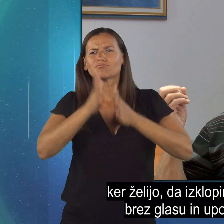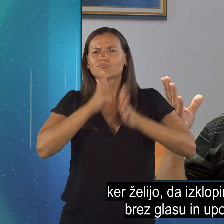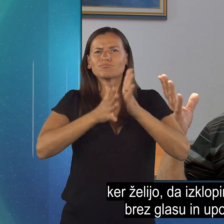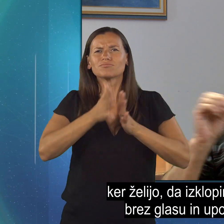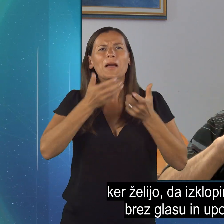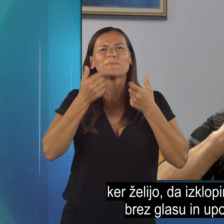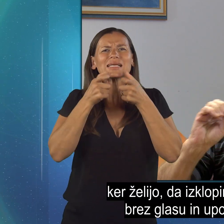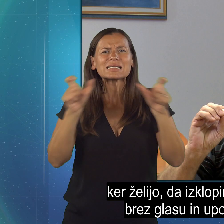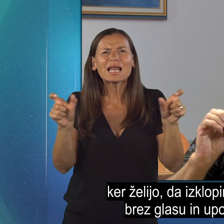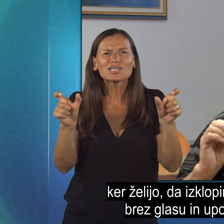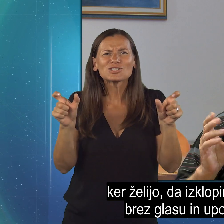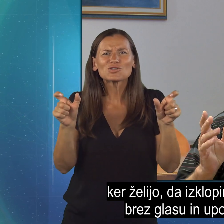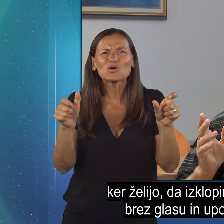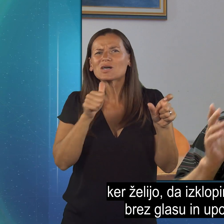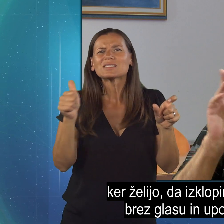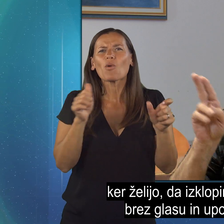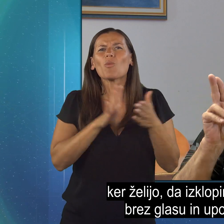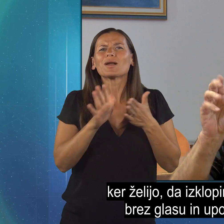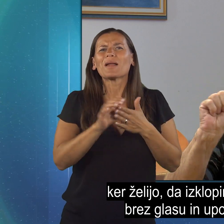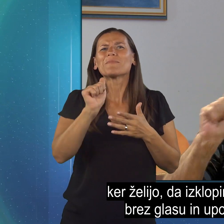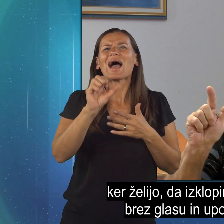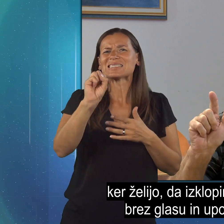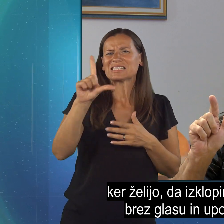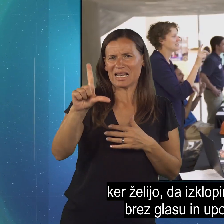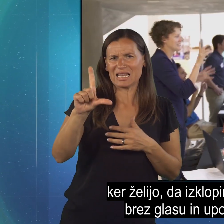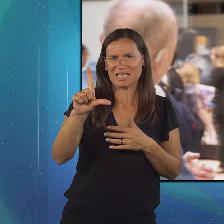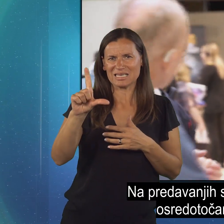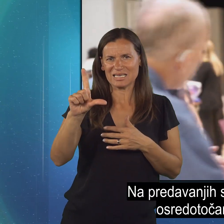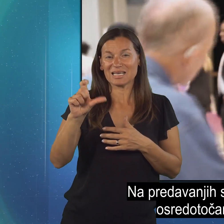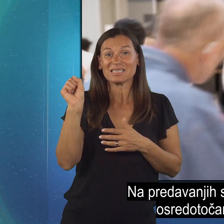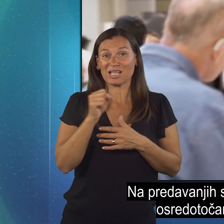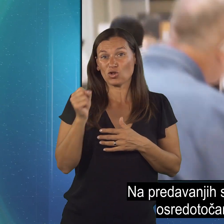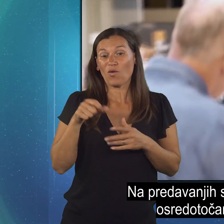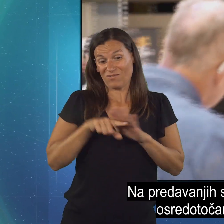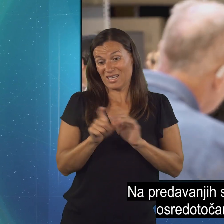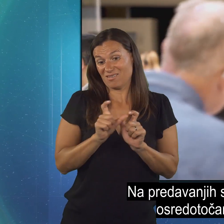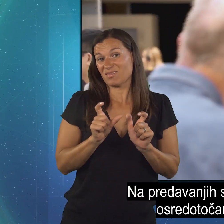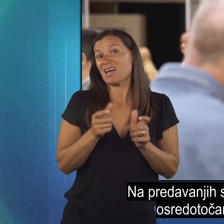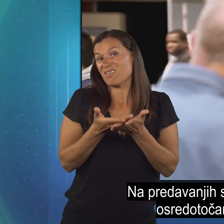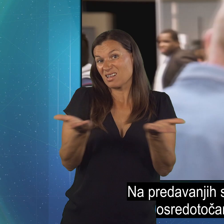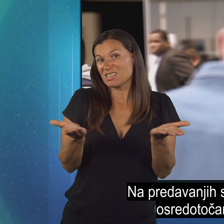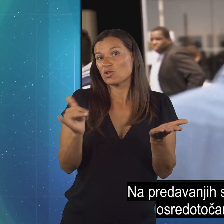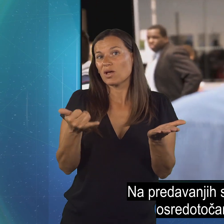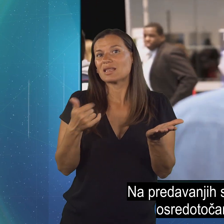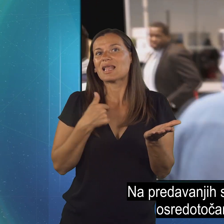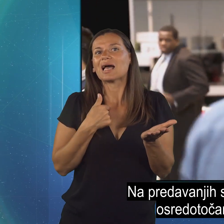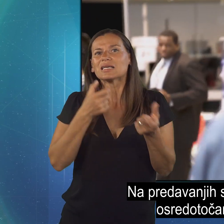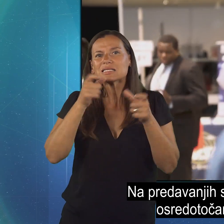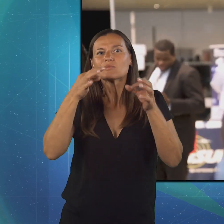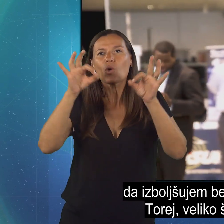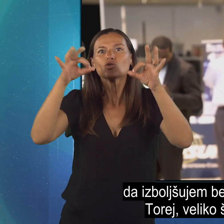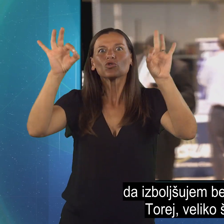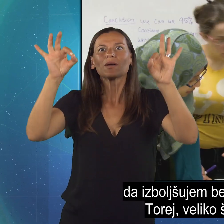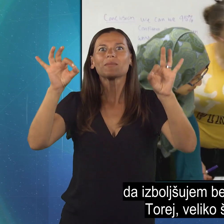and just sign with no voice and use ASL. So in class, my focus now is on